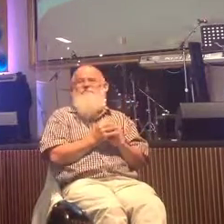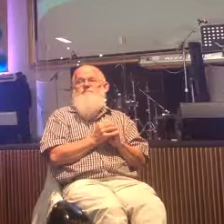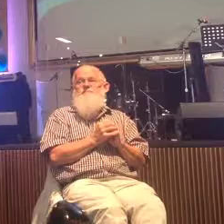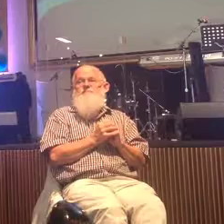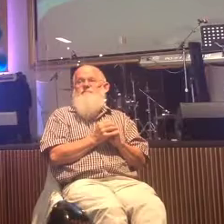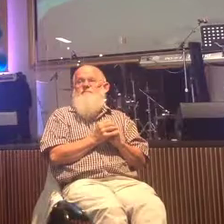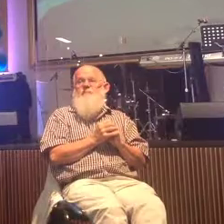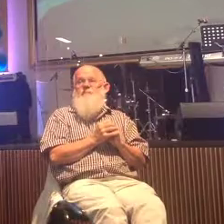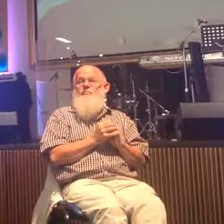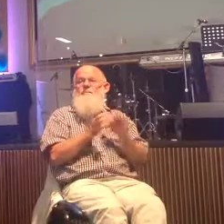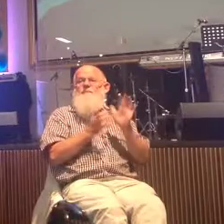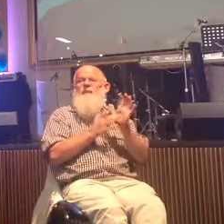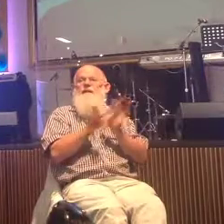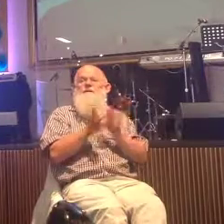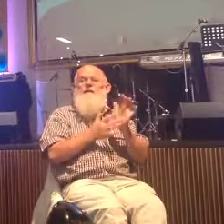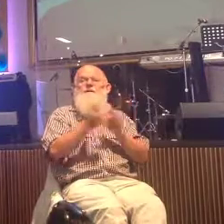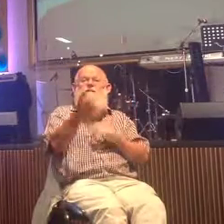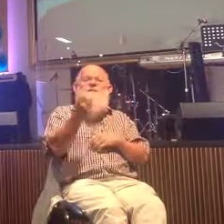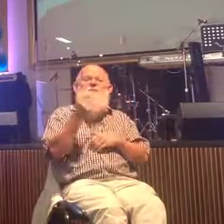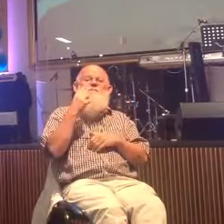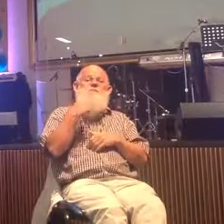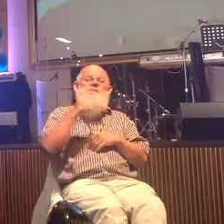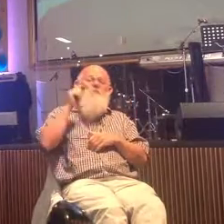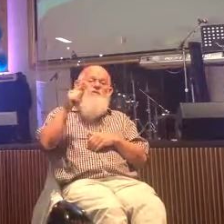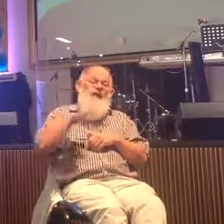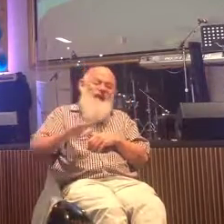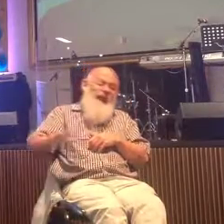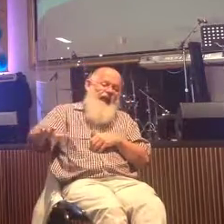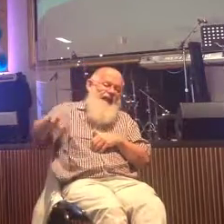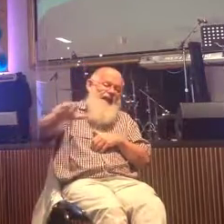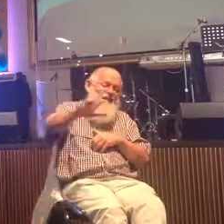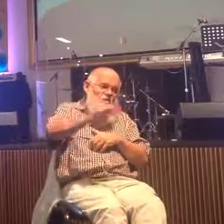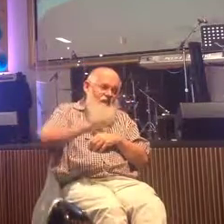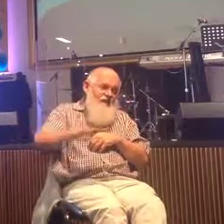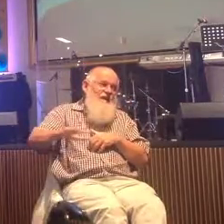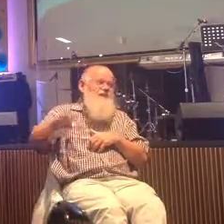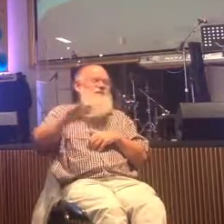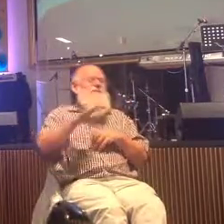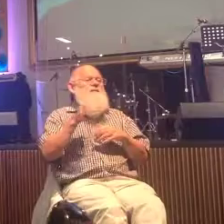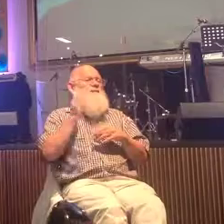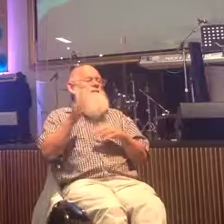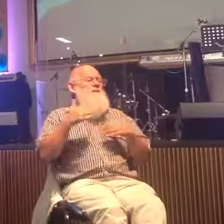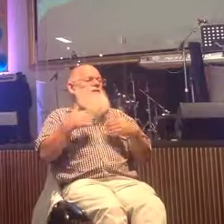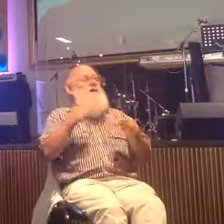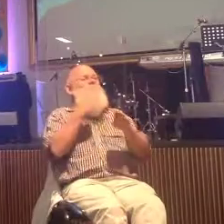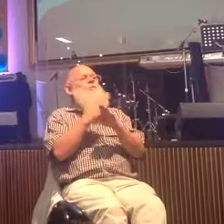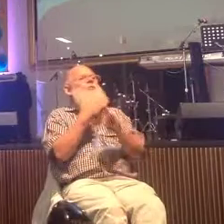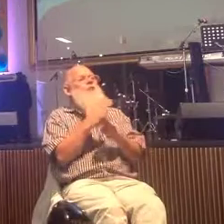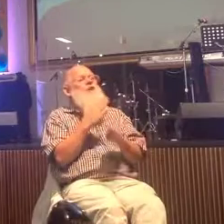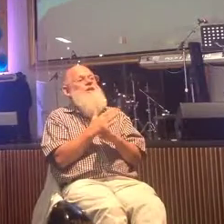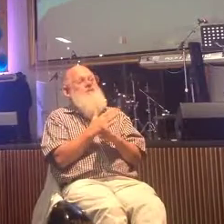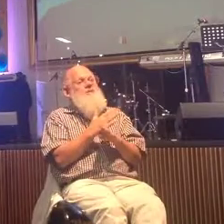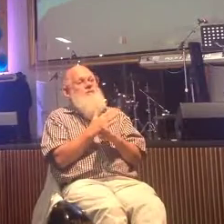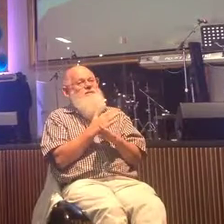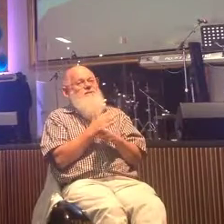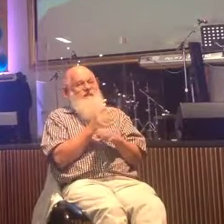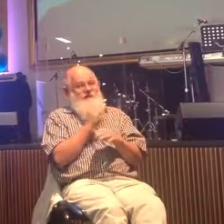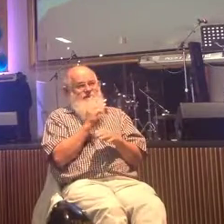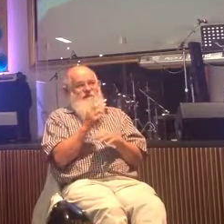So Jesus came to this area. Jesus took his followers to this area, and he went to work. He was like,